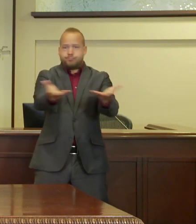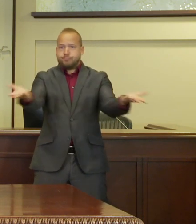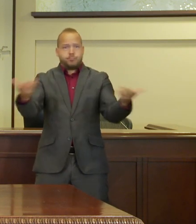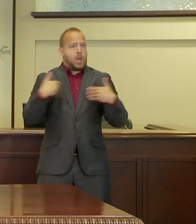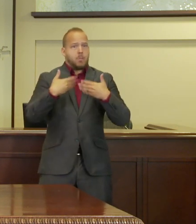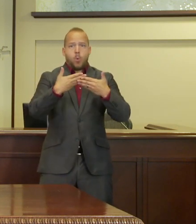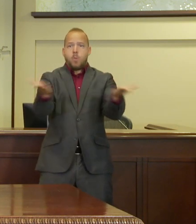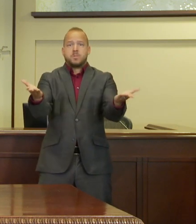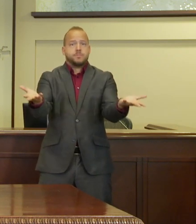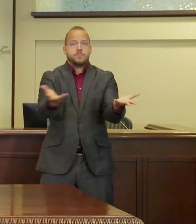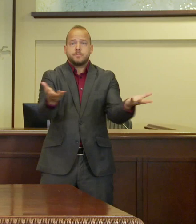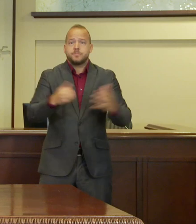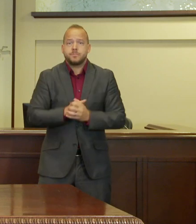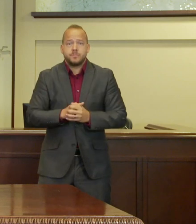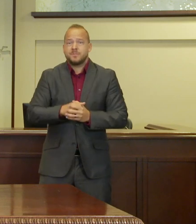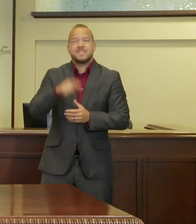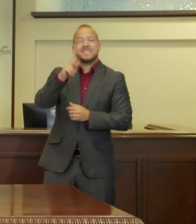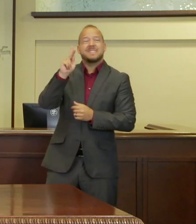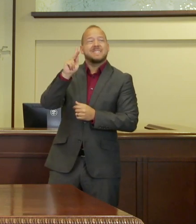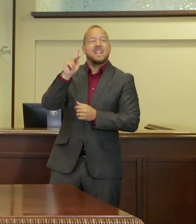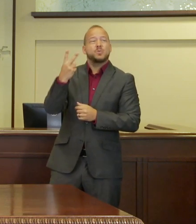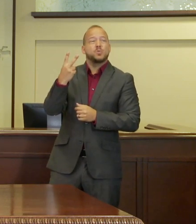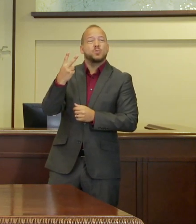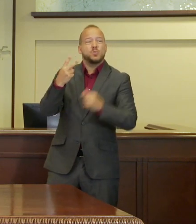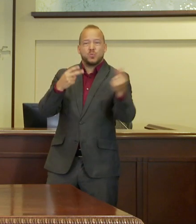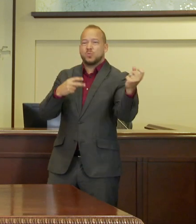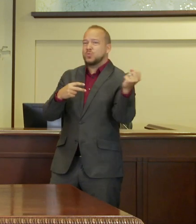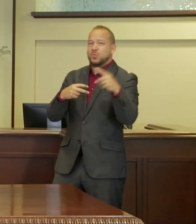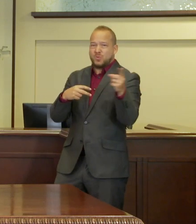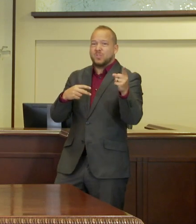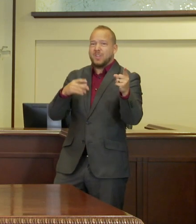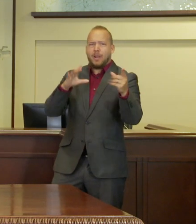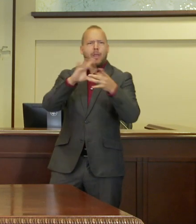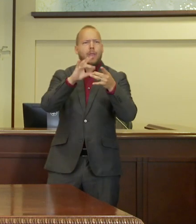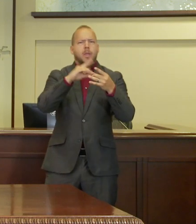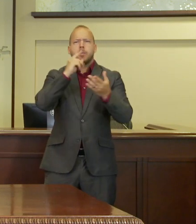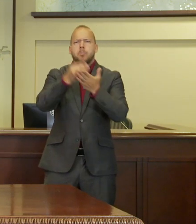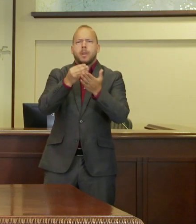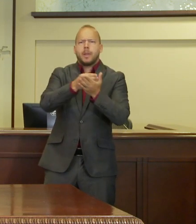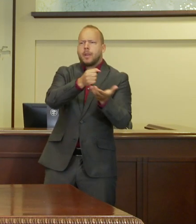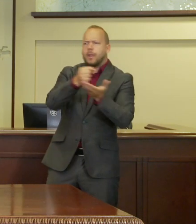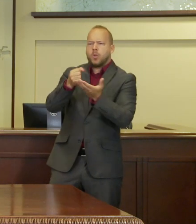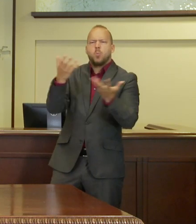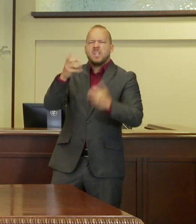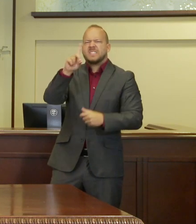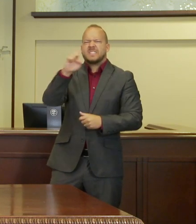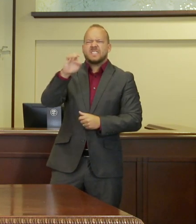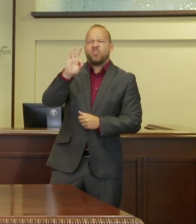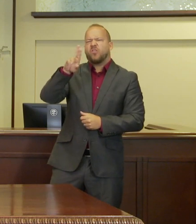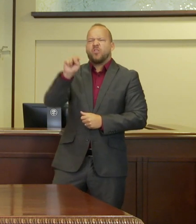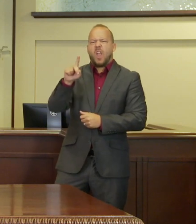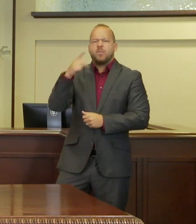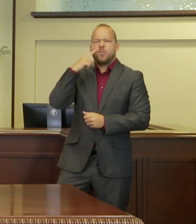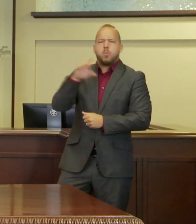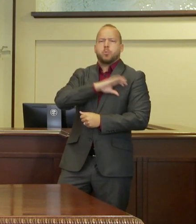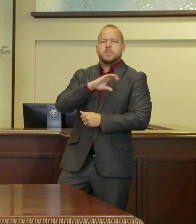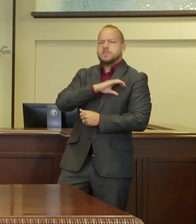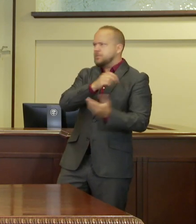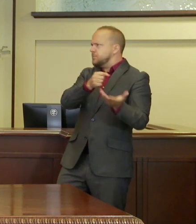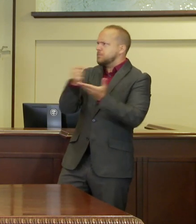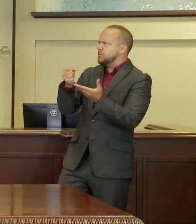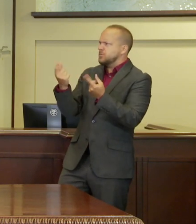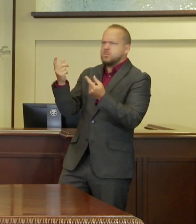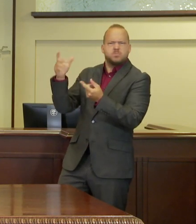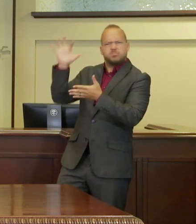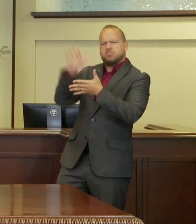On the topic of calls to defund the police, how much openness is there to radical ideas for reform, to looking at ways to reallocate funding